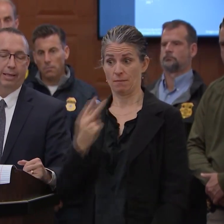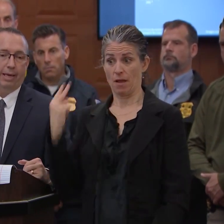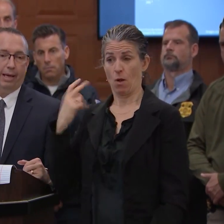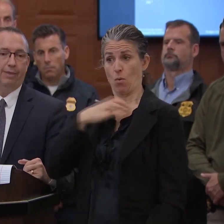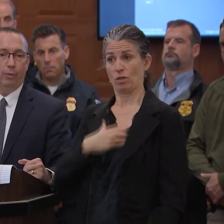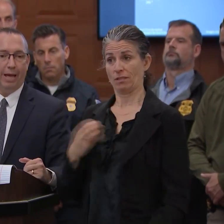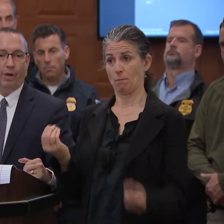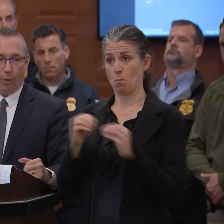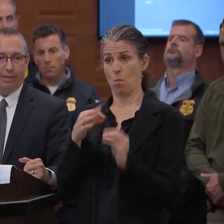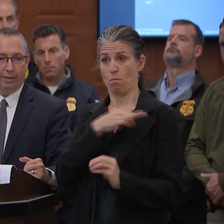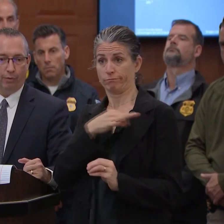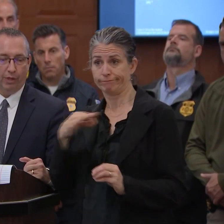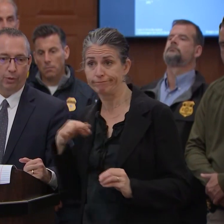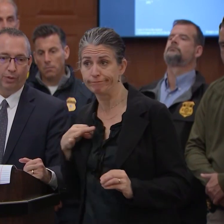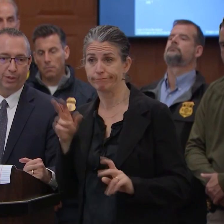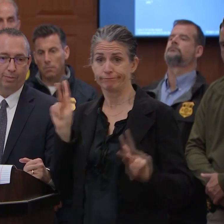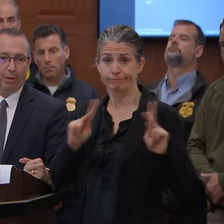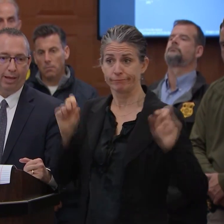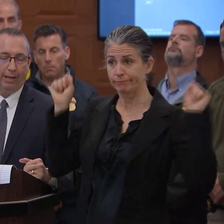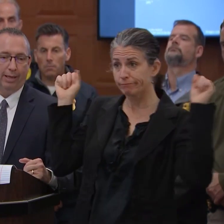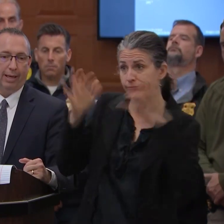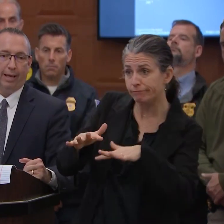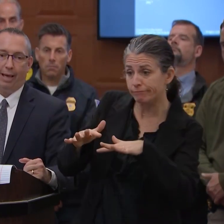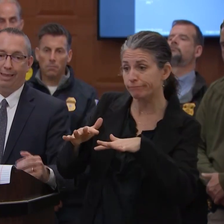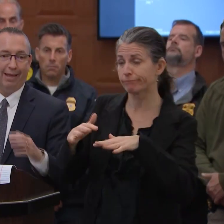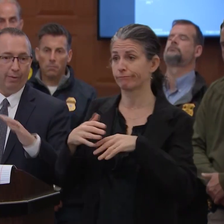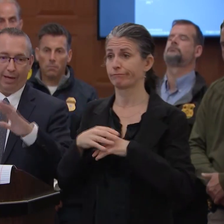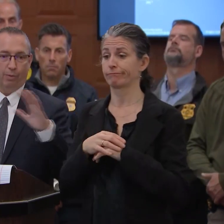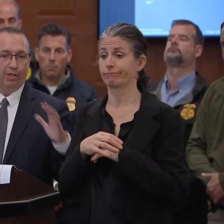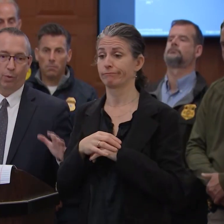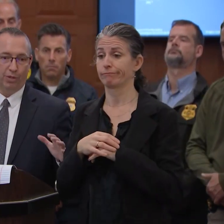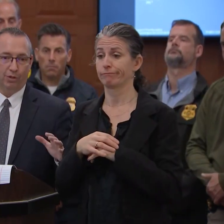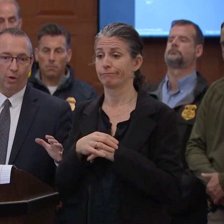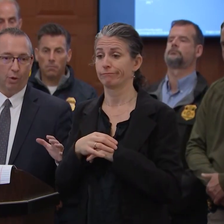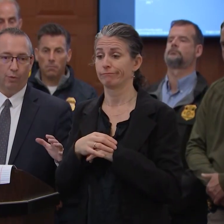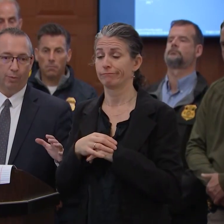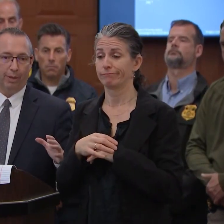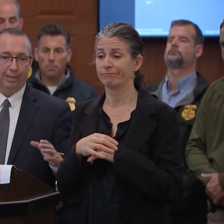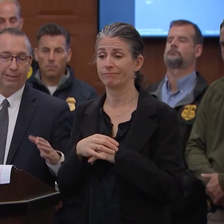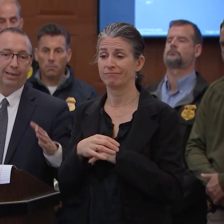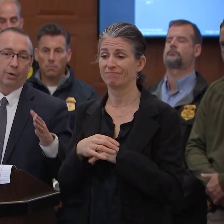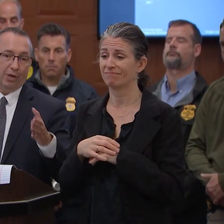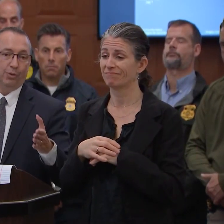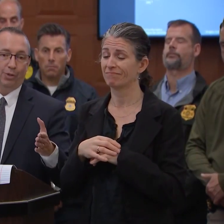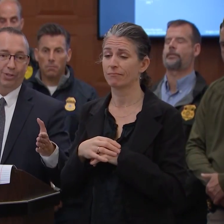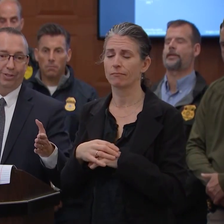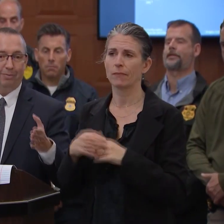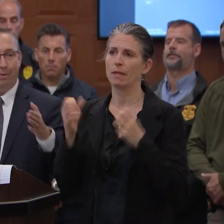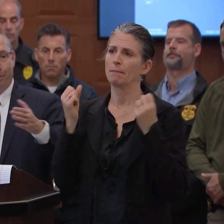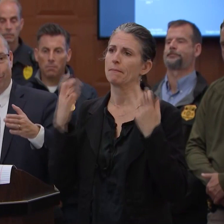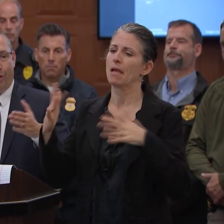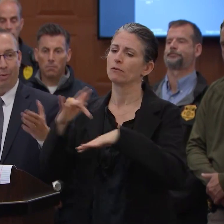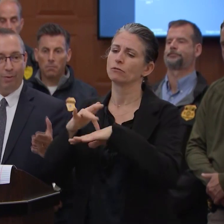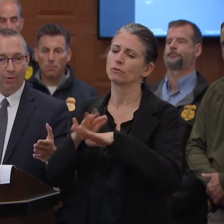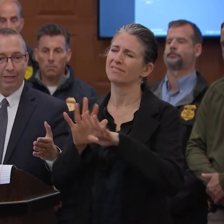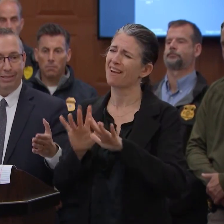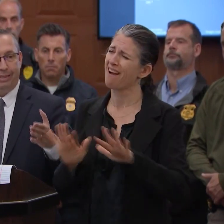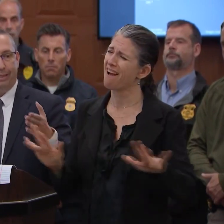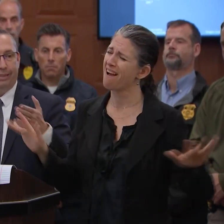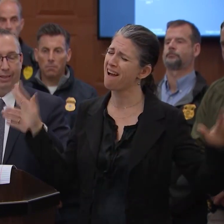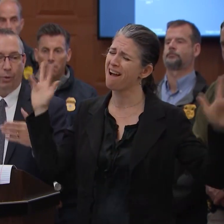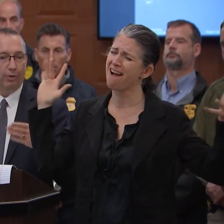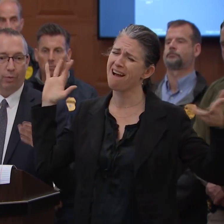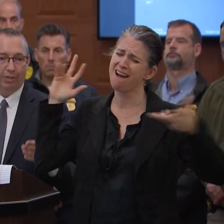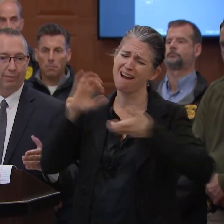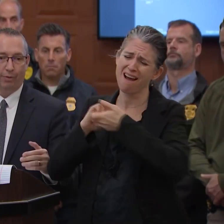And I think we had a great deal of resources in play. I think we had resources all over the place, resources that maybe you saw, maybe you didn't